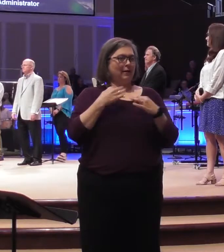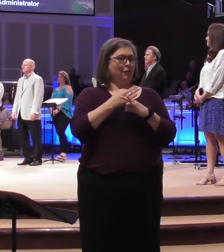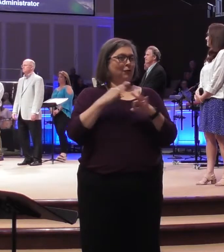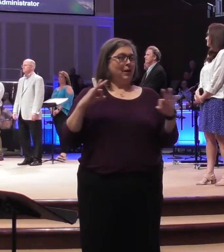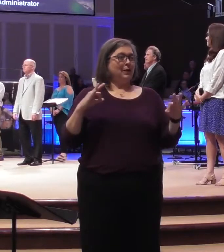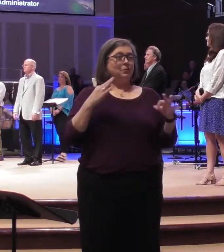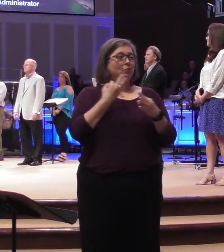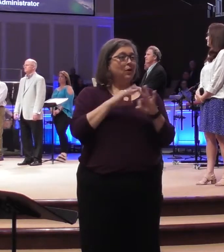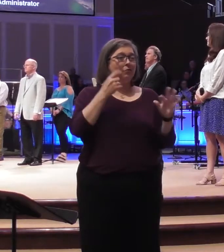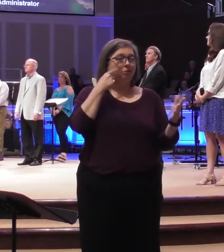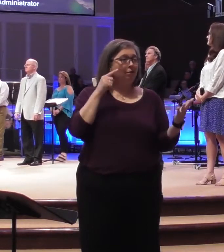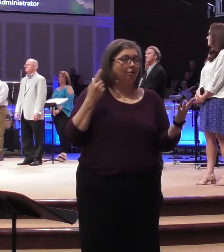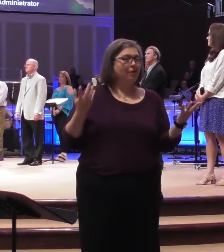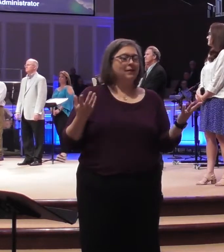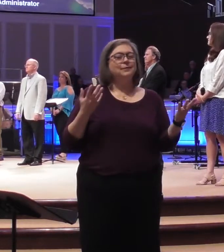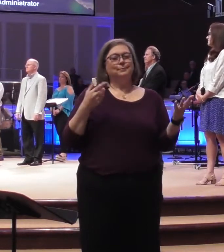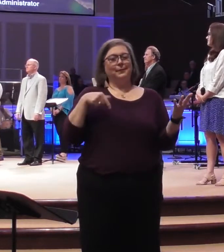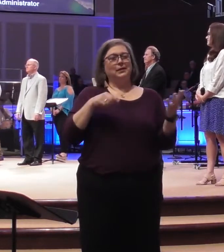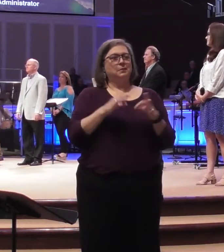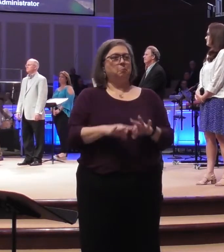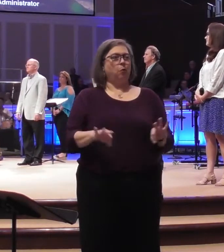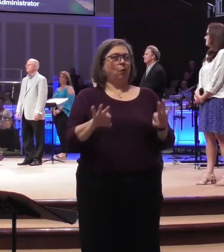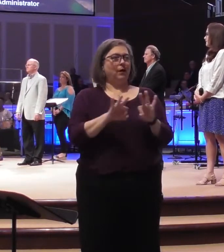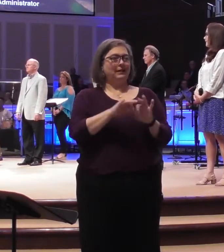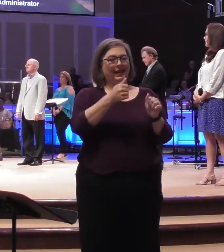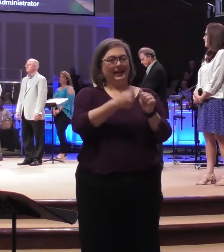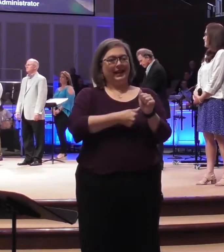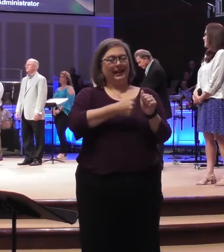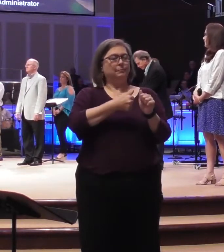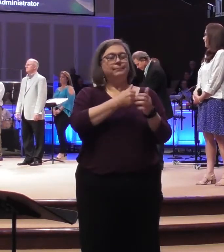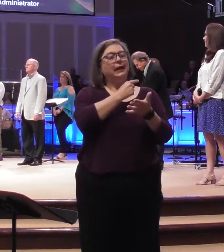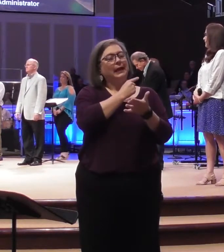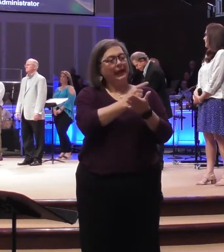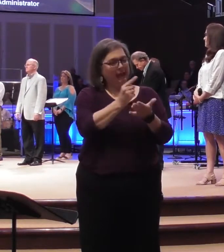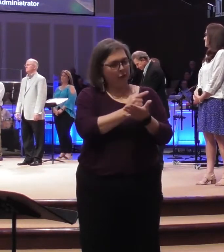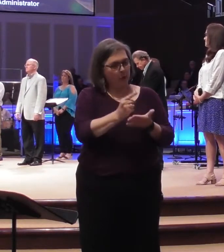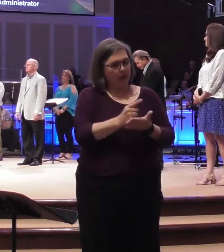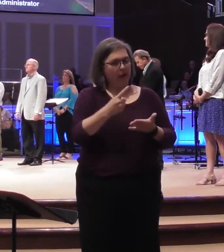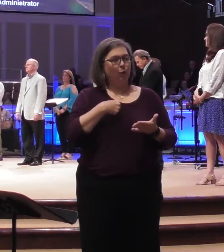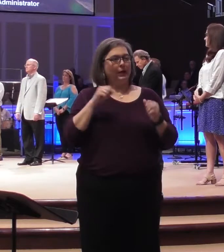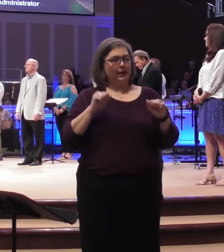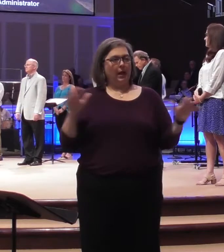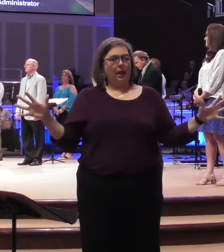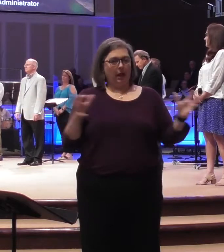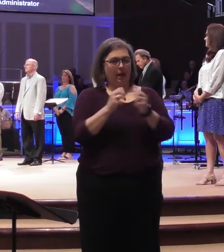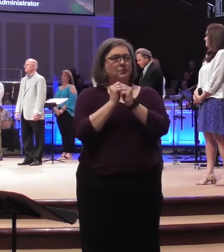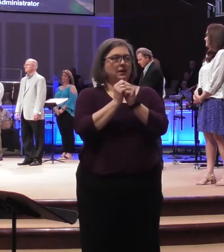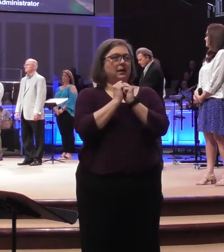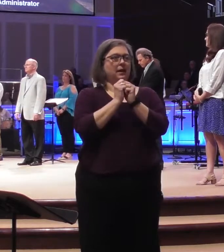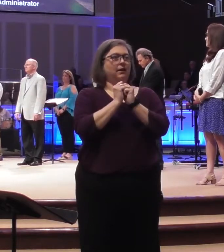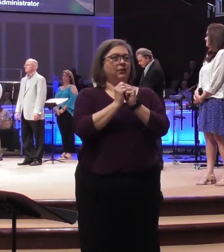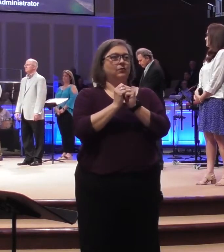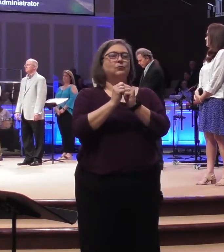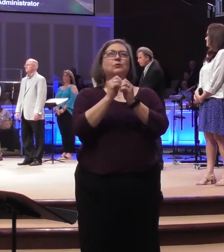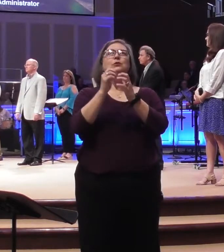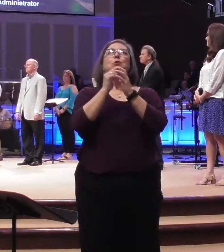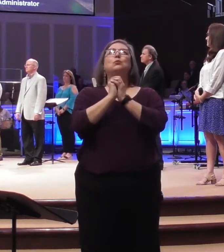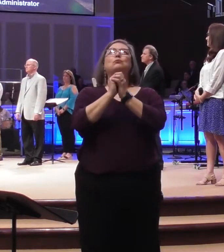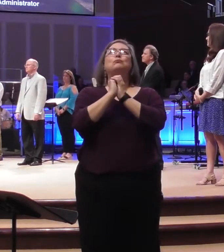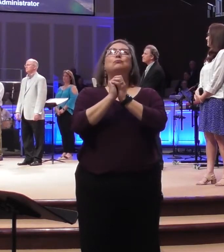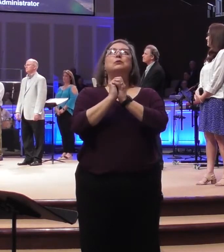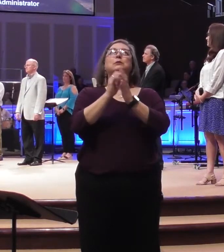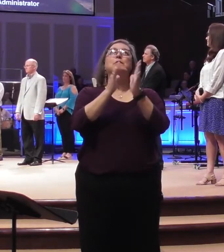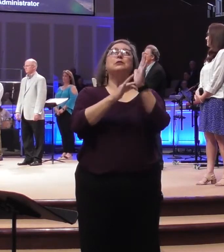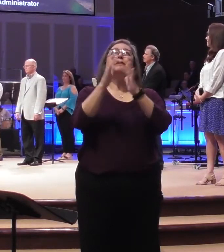right now, one of the most important, and that is that each week, regularly, we can gather to worship our Lord and Savior Jesus Christ, who